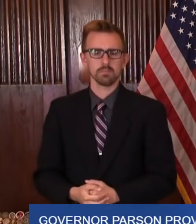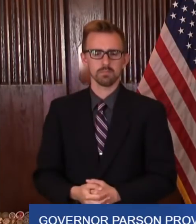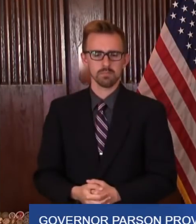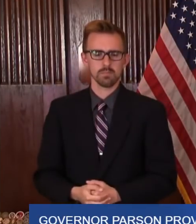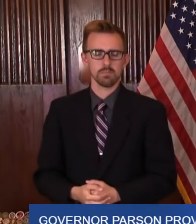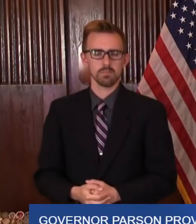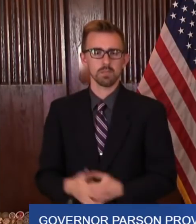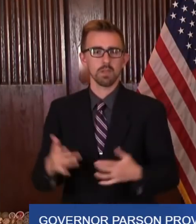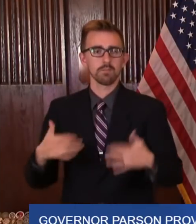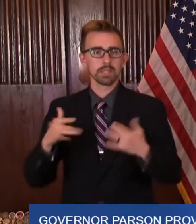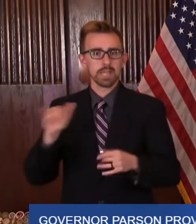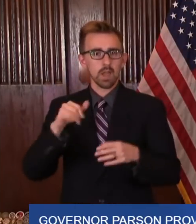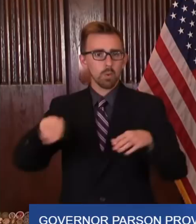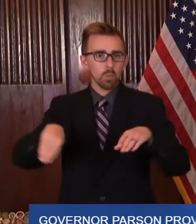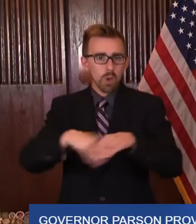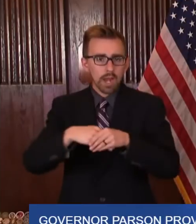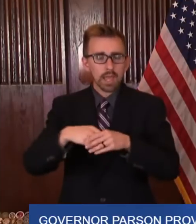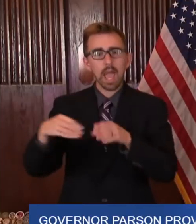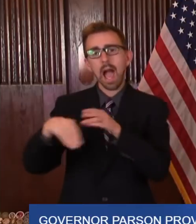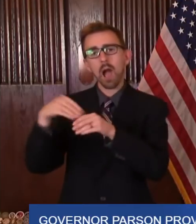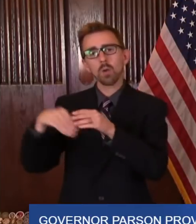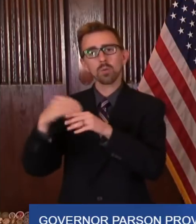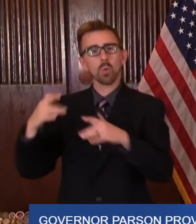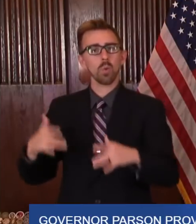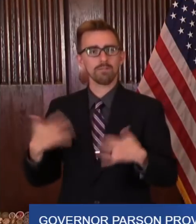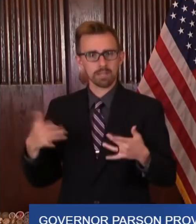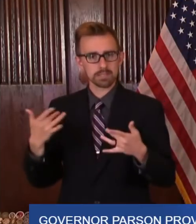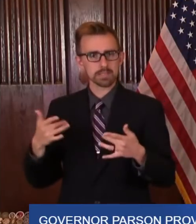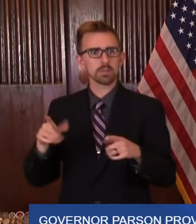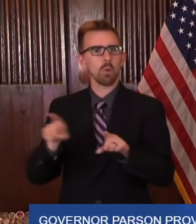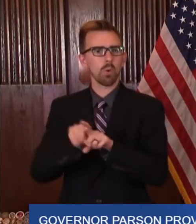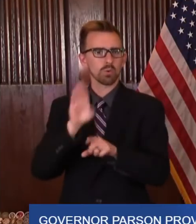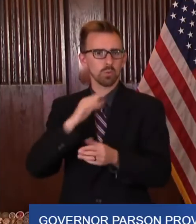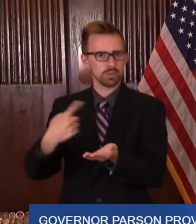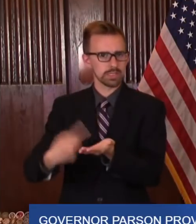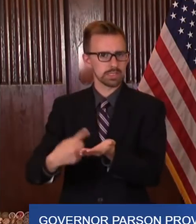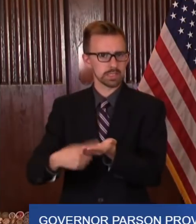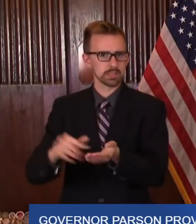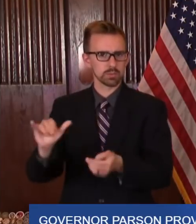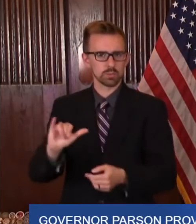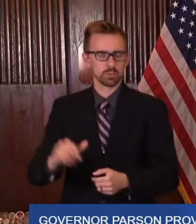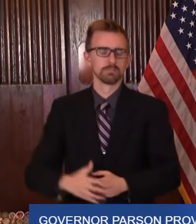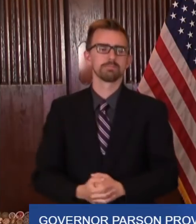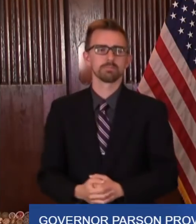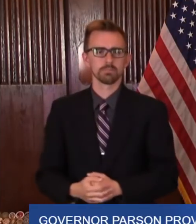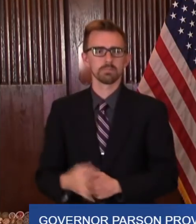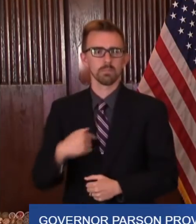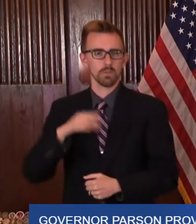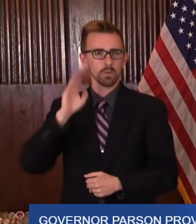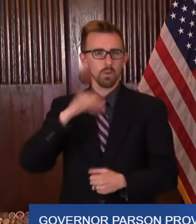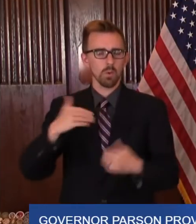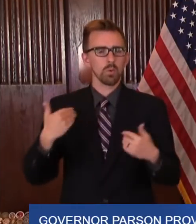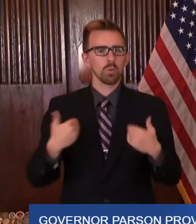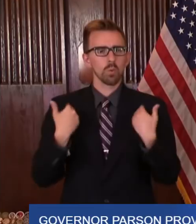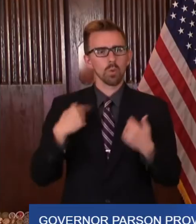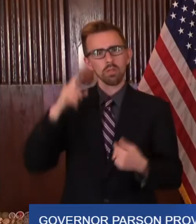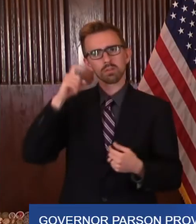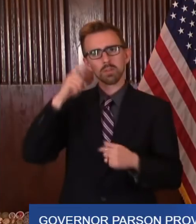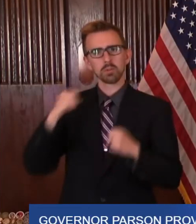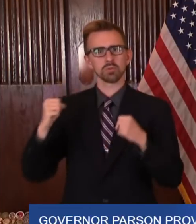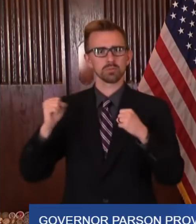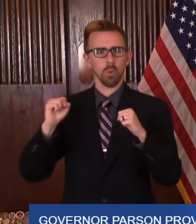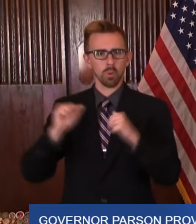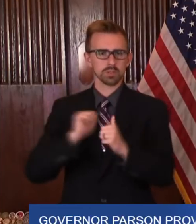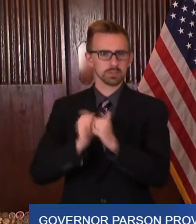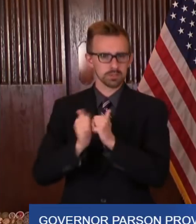Events such as weddings and outdoor functions will also be addressed. We know youth and summer sports and